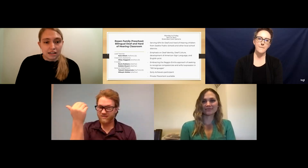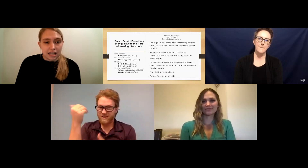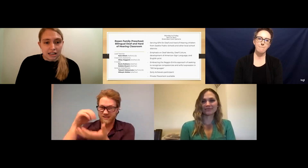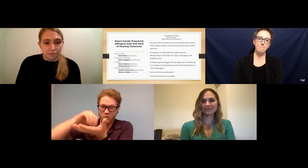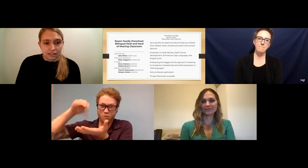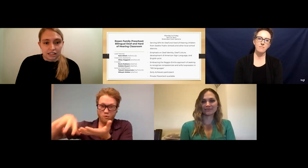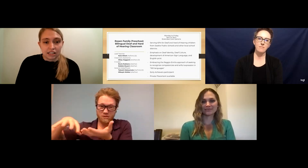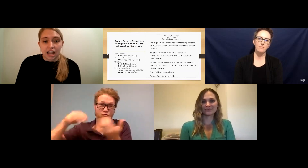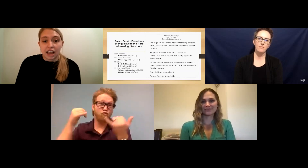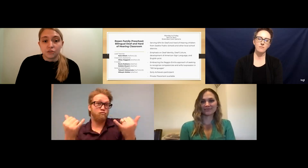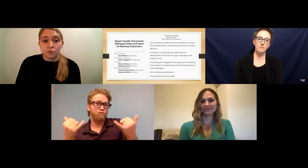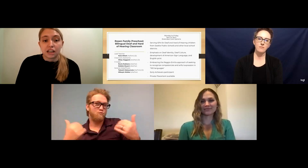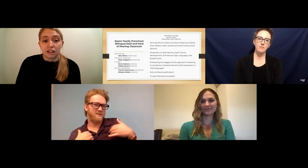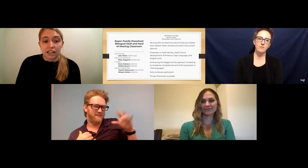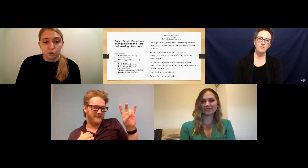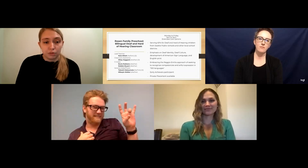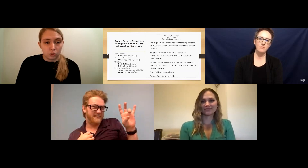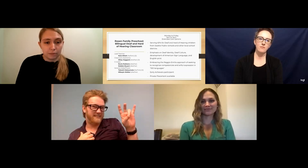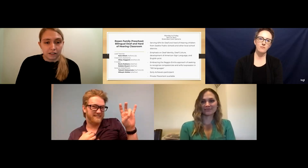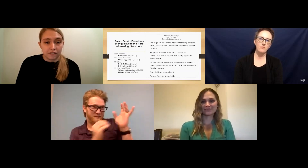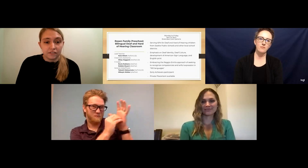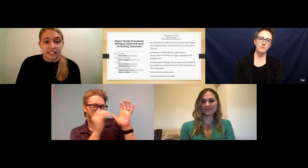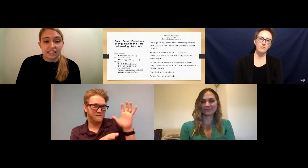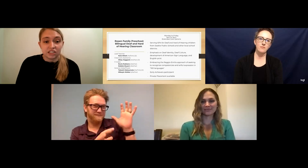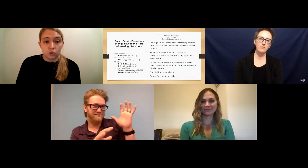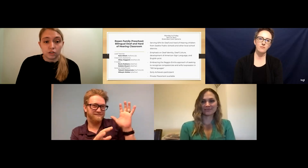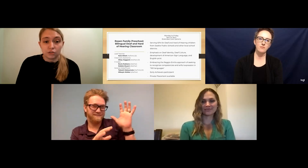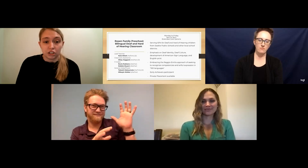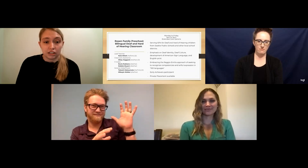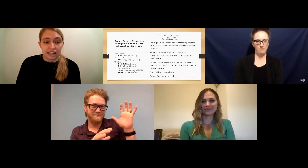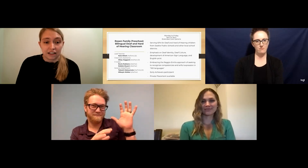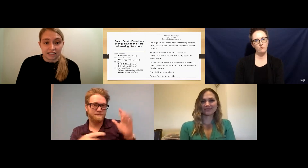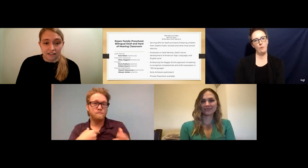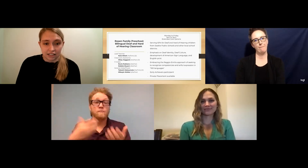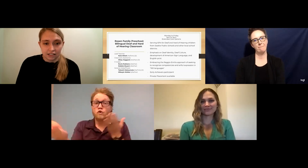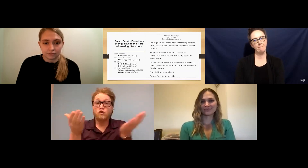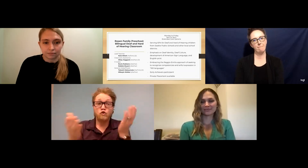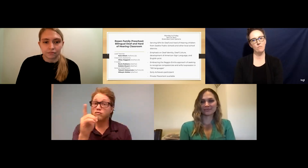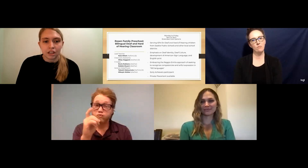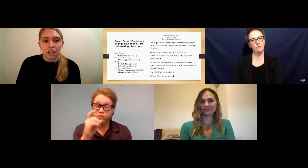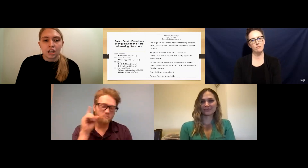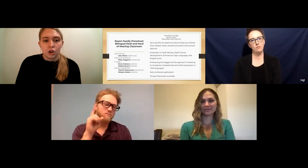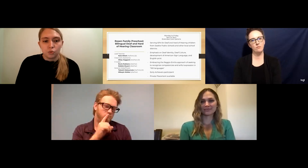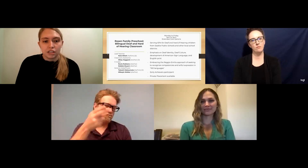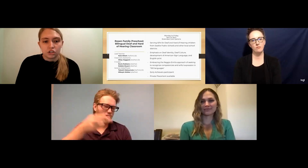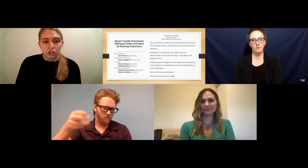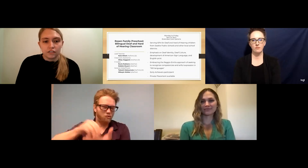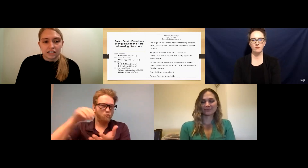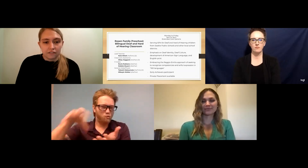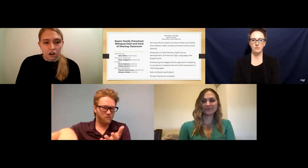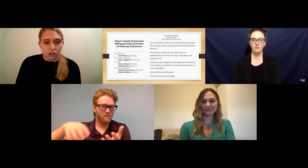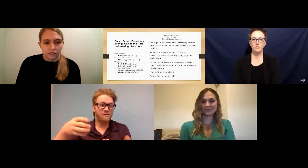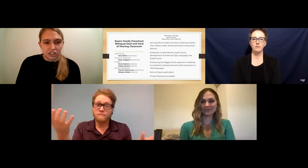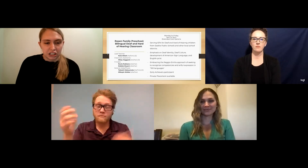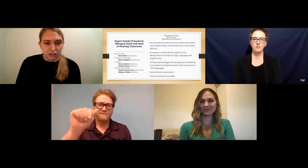me, Nate, and Misty. And our classroom can hold up to 15 students. We currently have 7. We serve